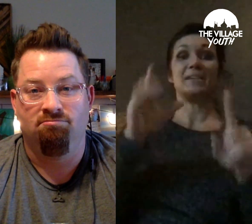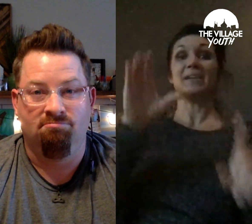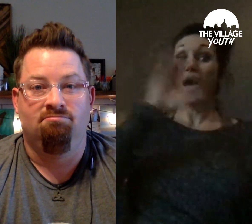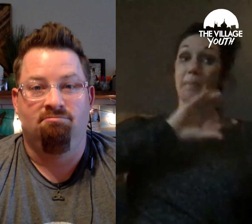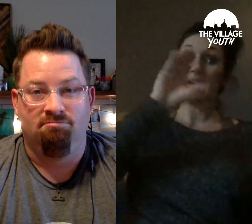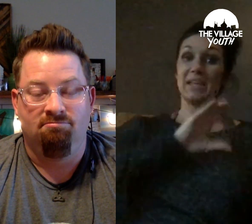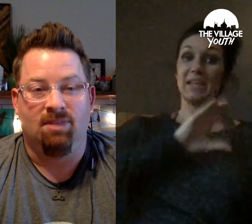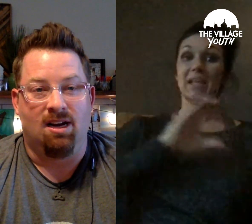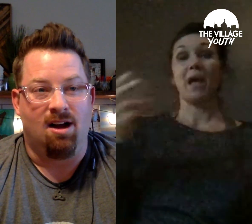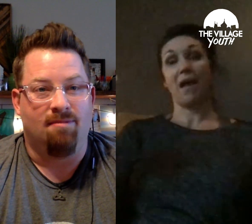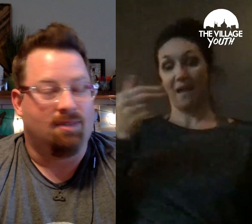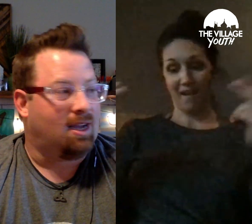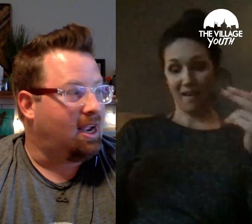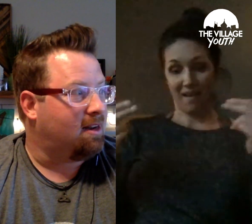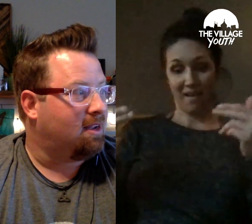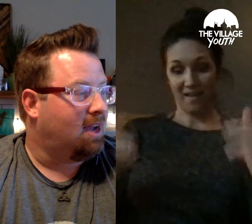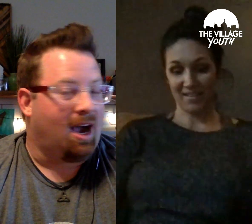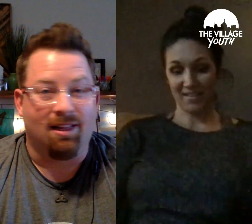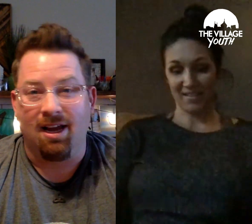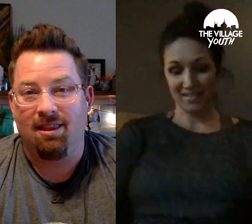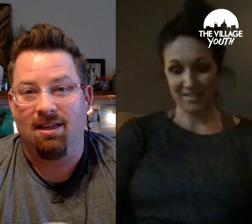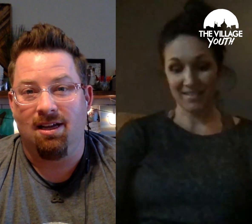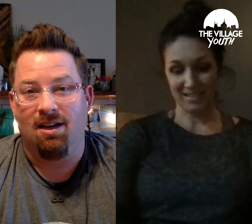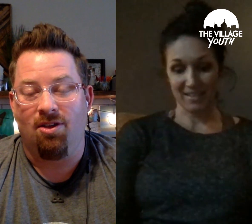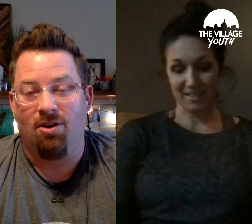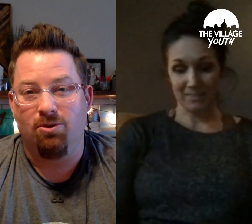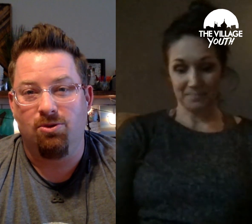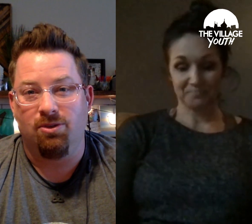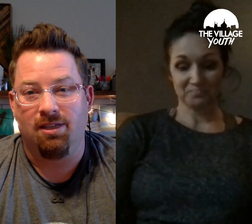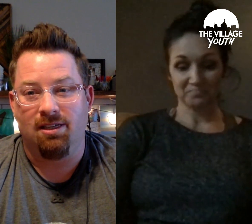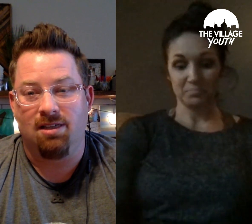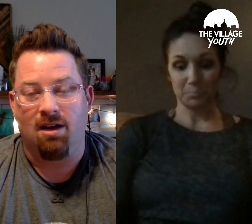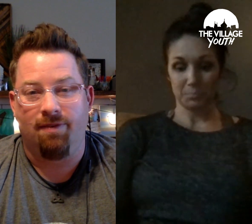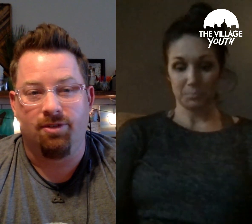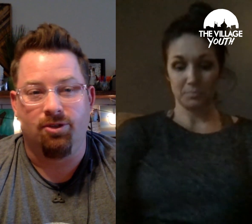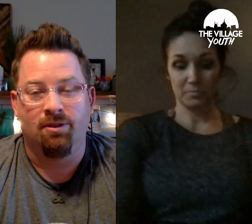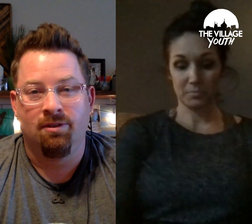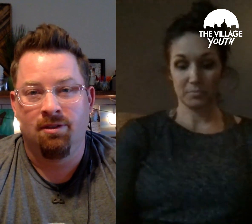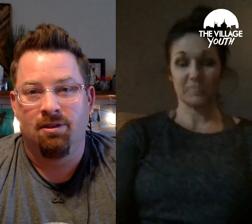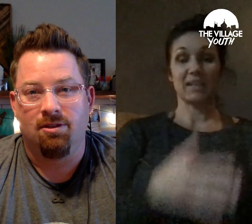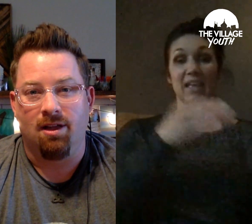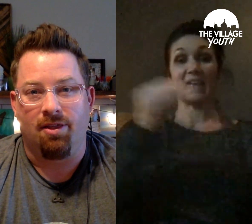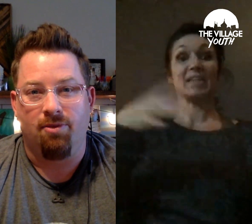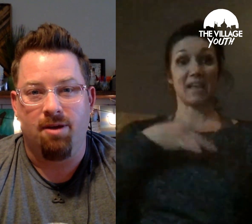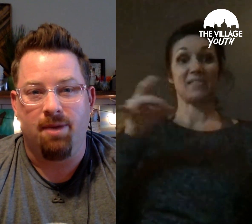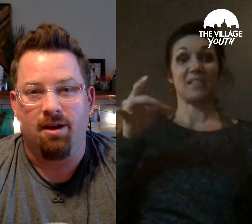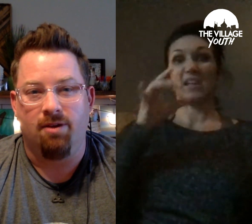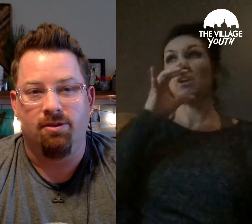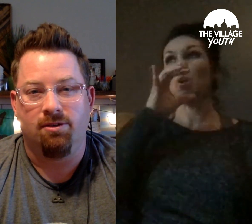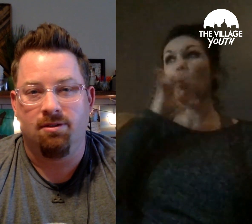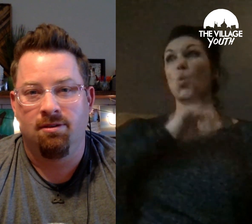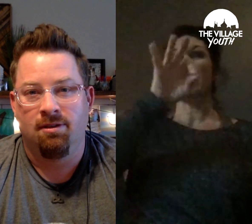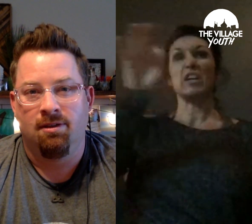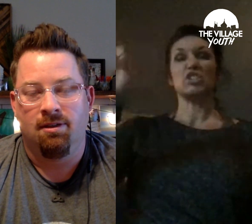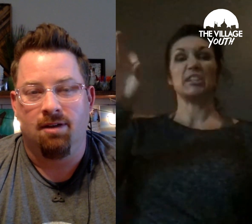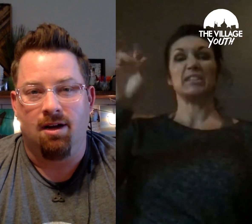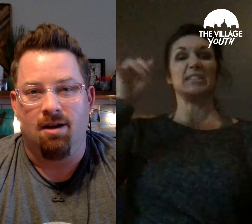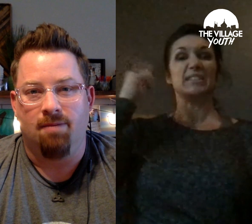down. Yeah. And I like the old school silly stuff too. So like Three